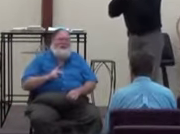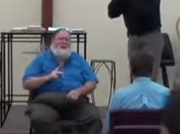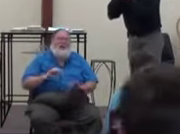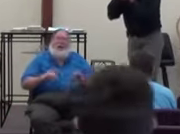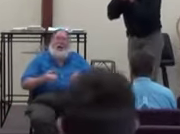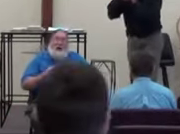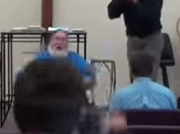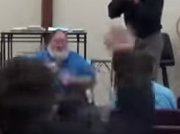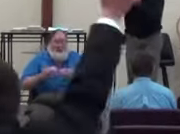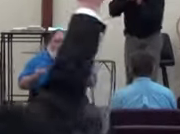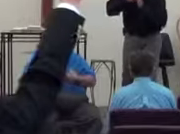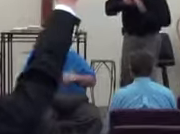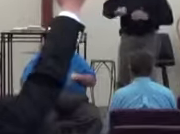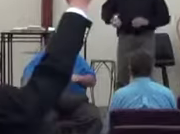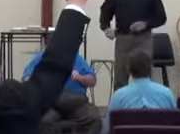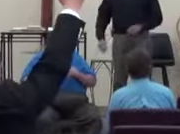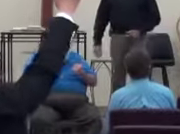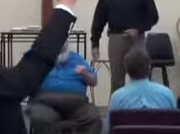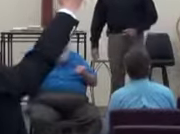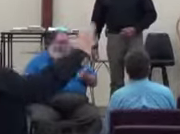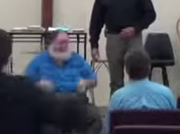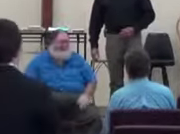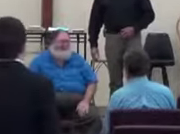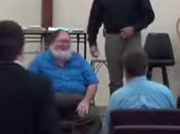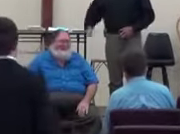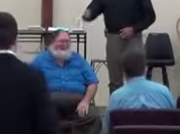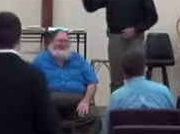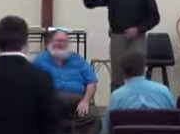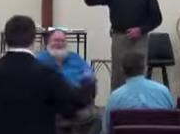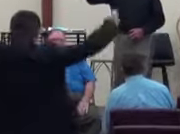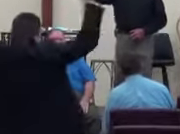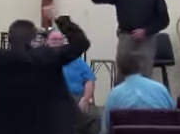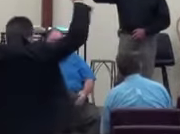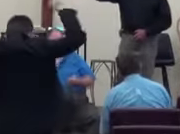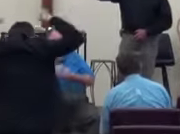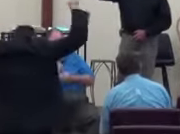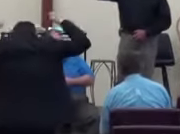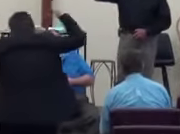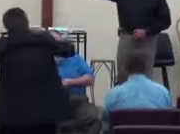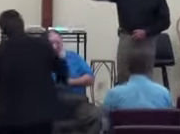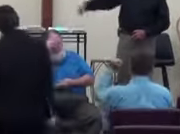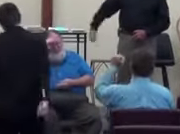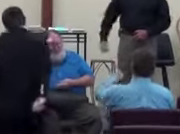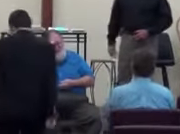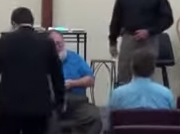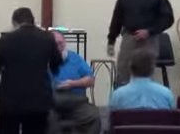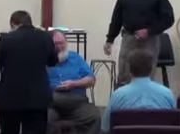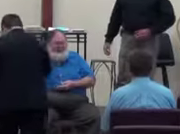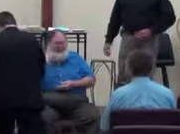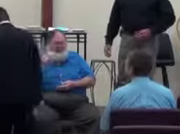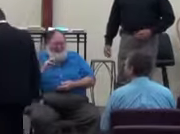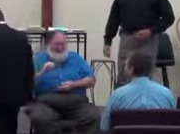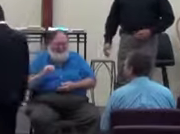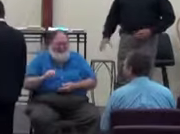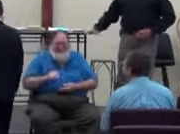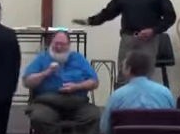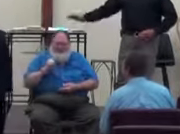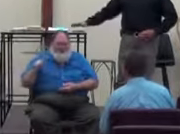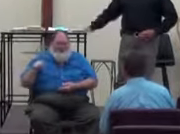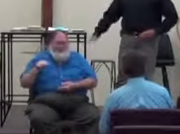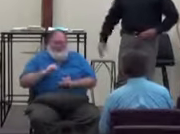How's everybody doing today? Awesome! Good boy, John. Lead him into the... Go, John. If it wasn't for